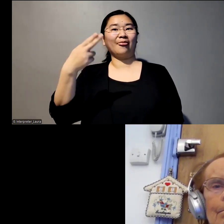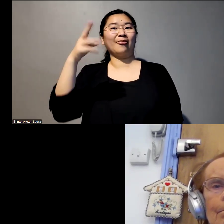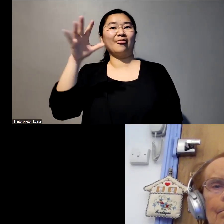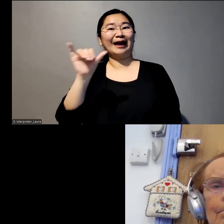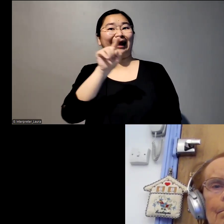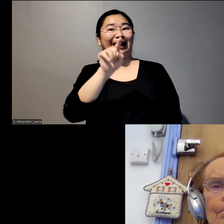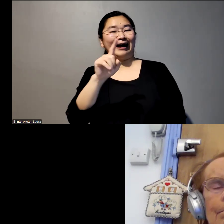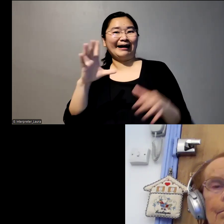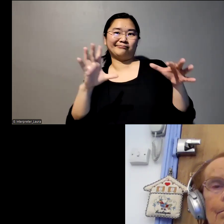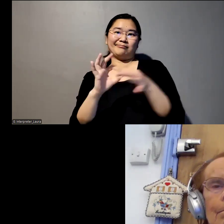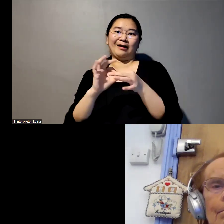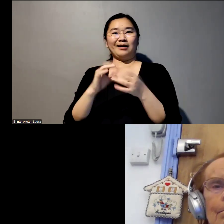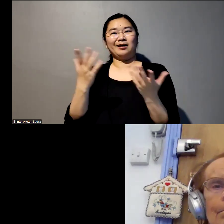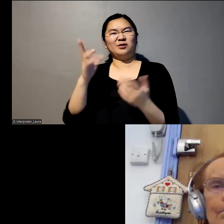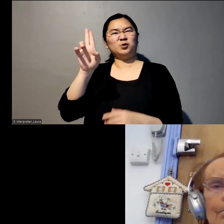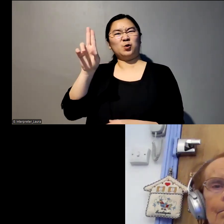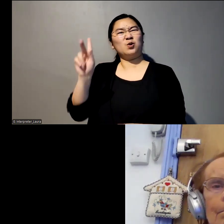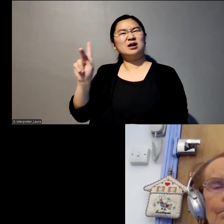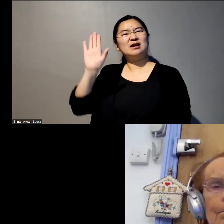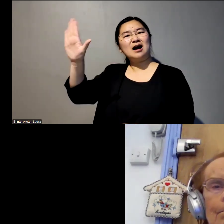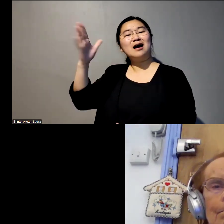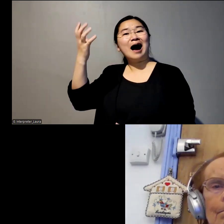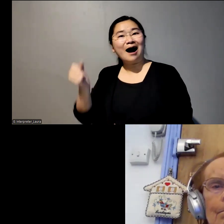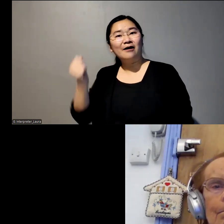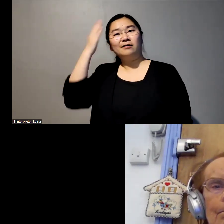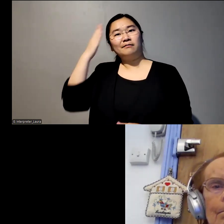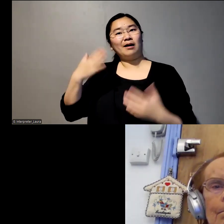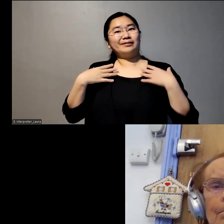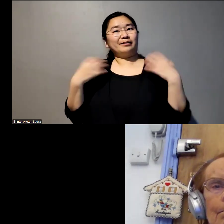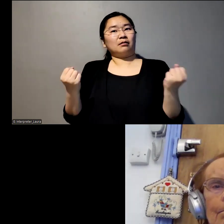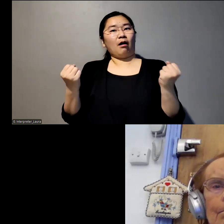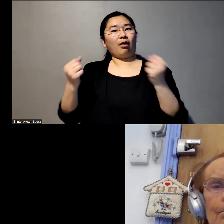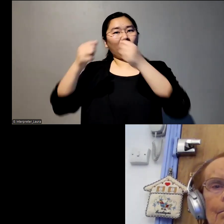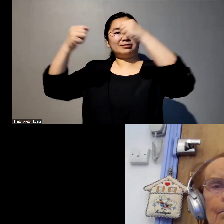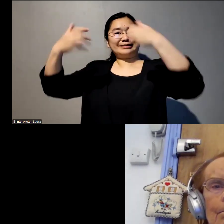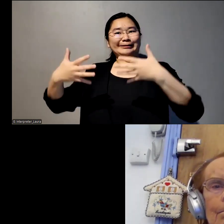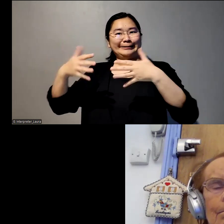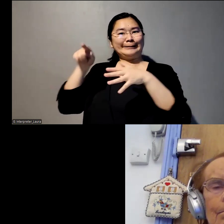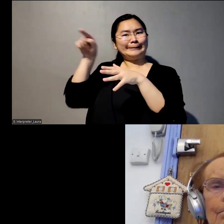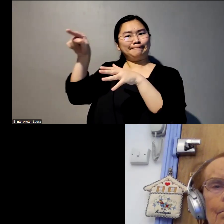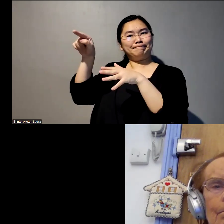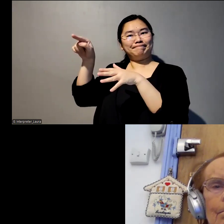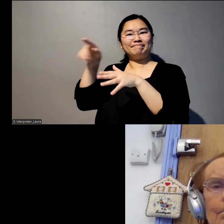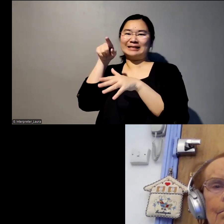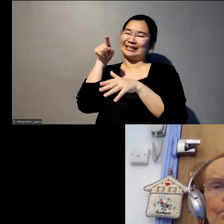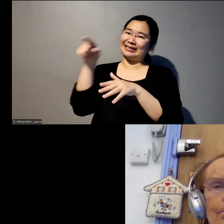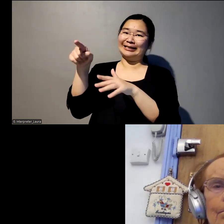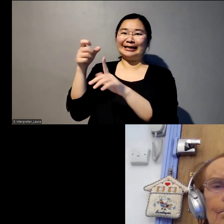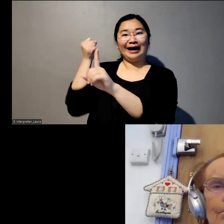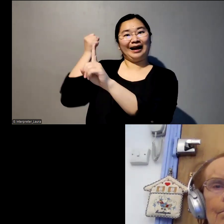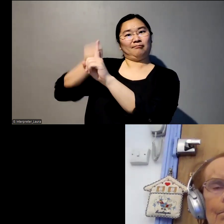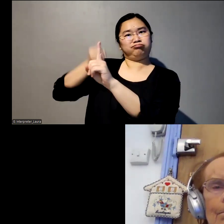persons with disabilities to achieve full human rights under the CRPD. She is the founder of Liberation, which